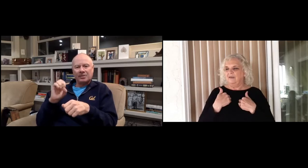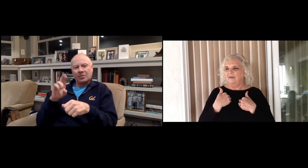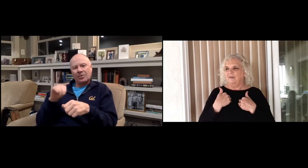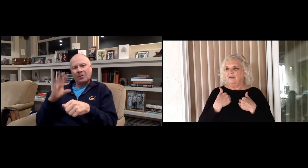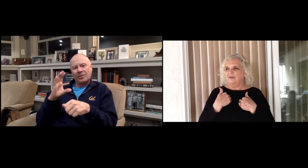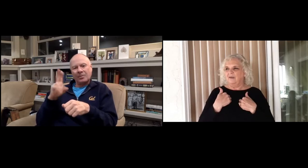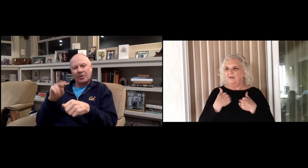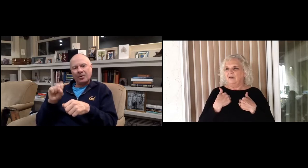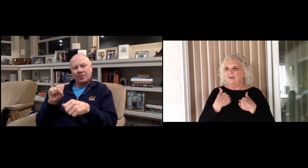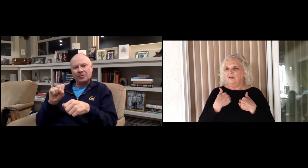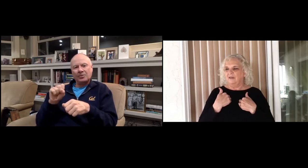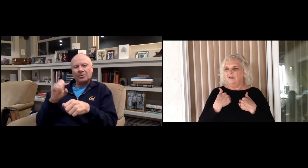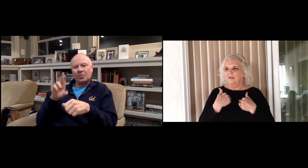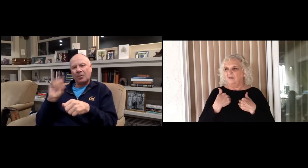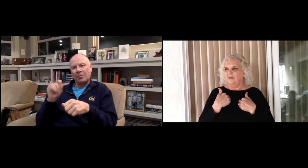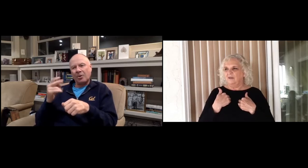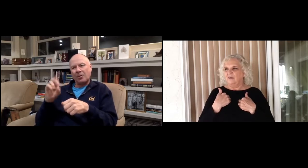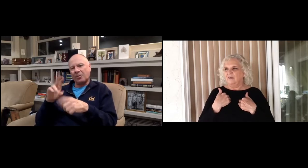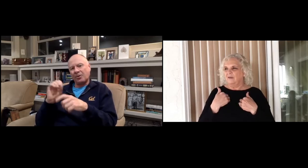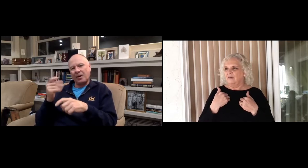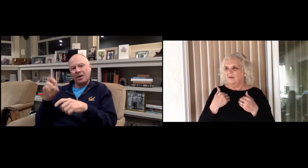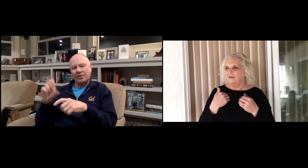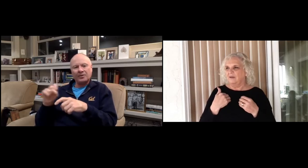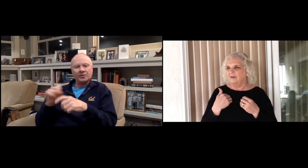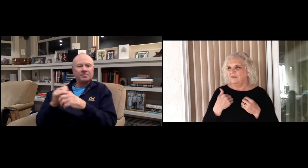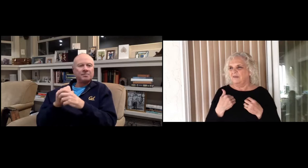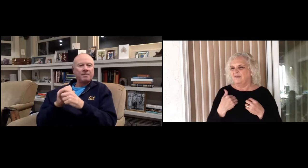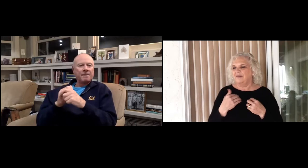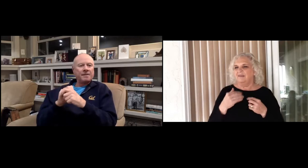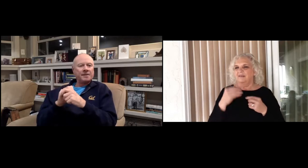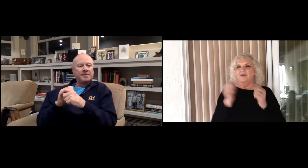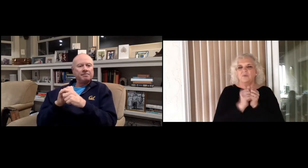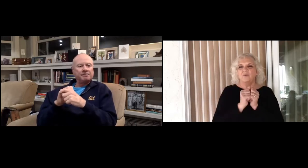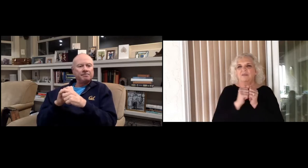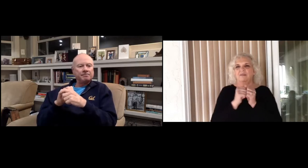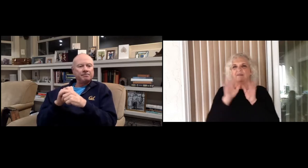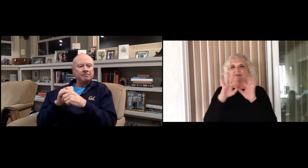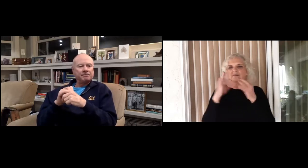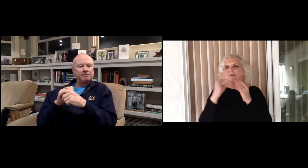Collins or the Kuhns or both or others.